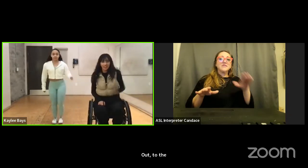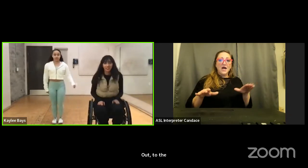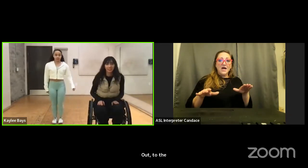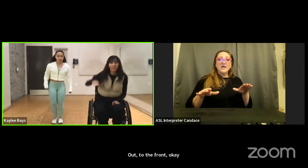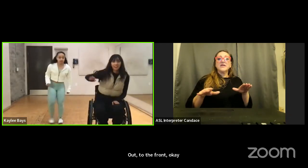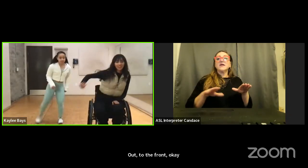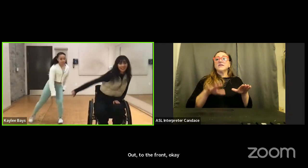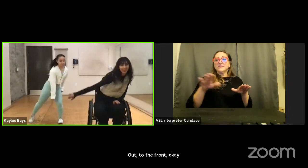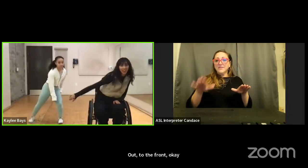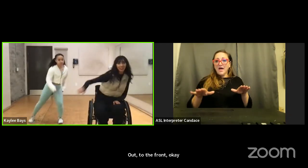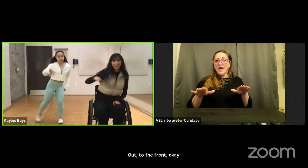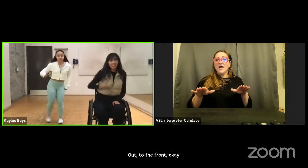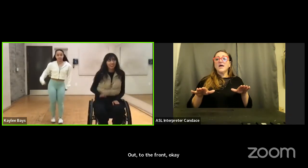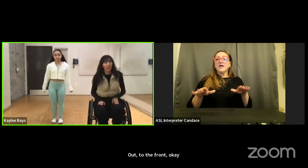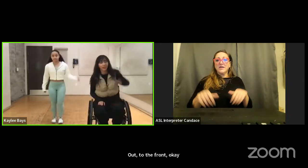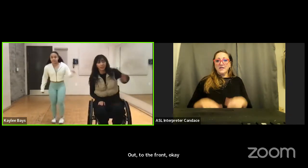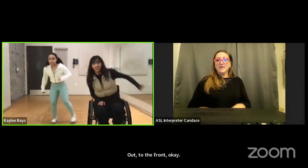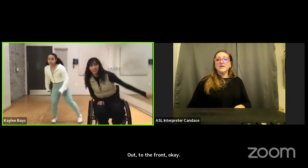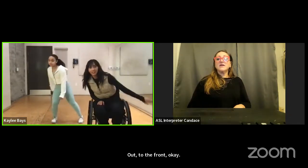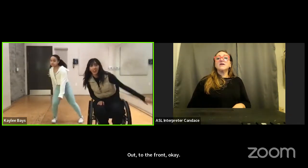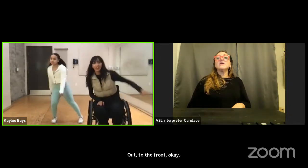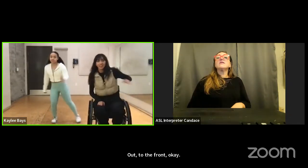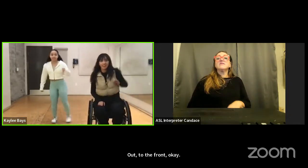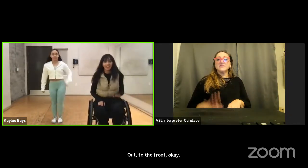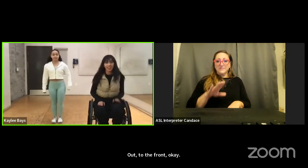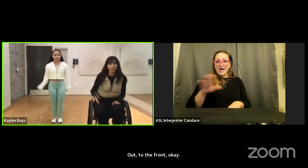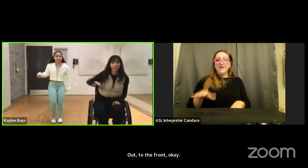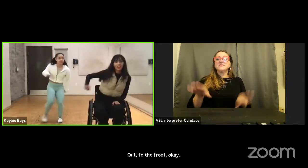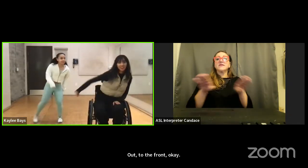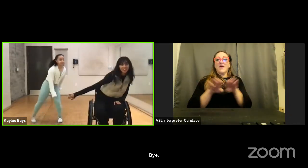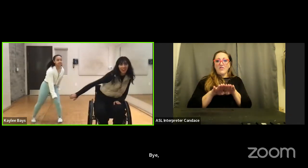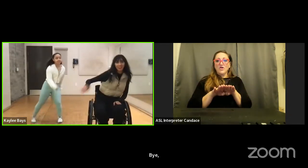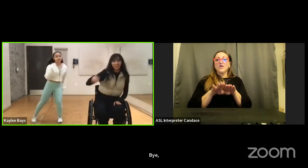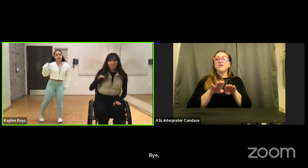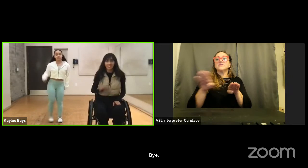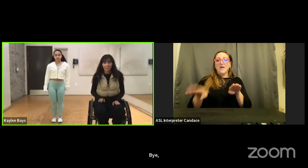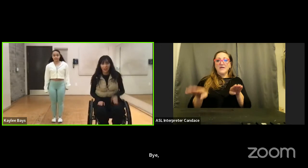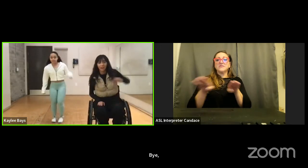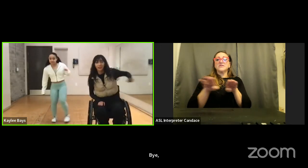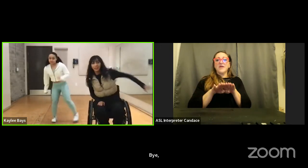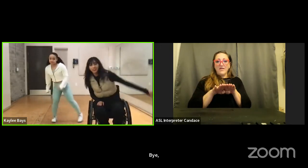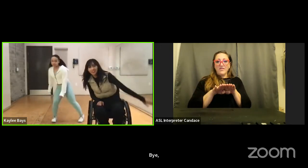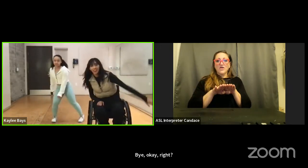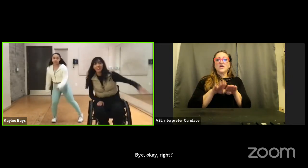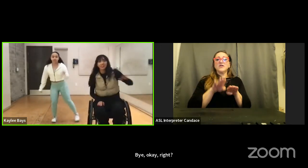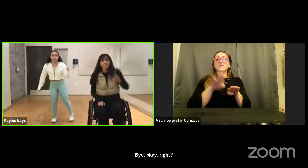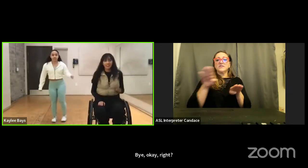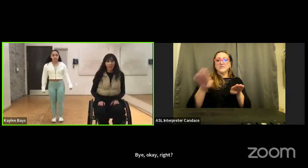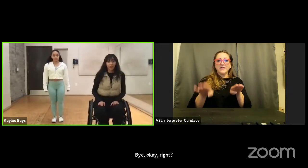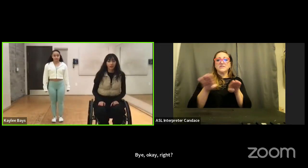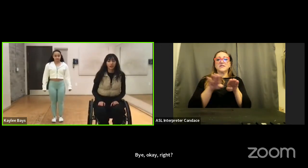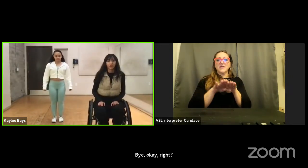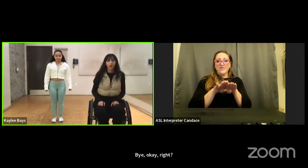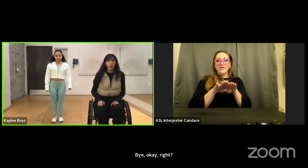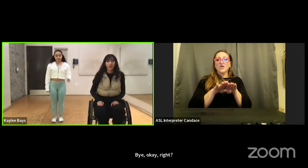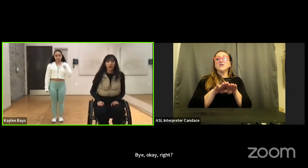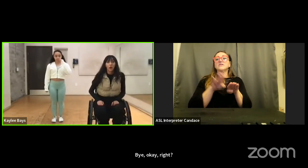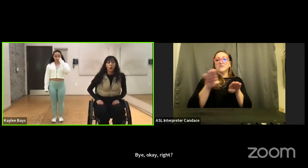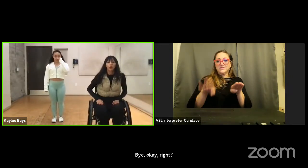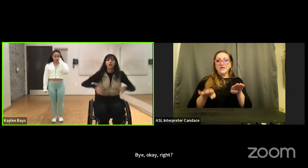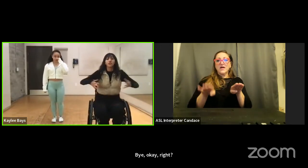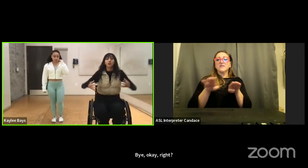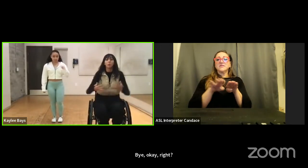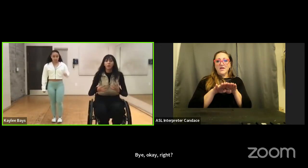side, side, together. Side, together, side, together, side, together. Good, from